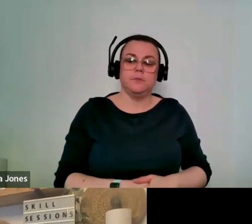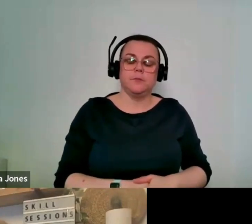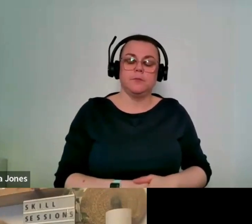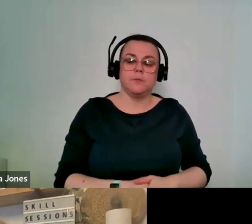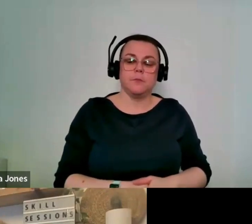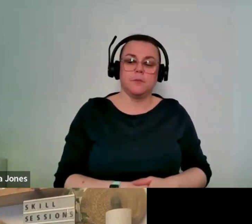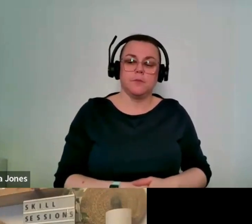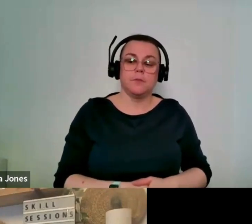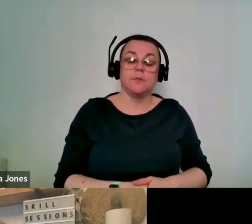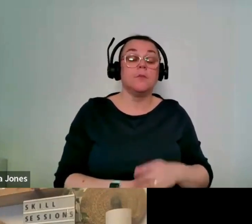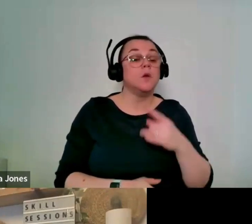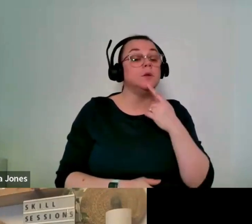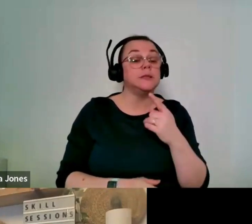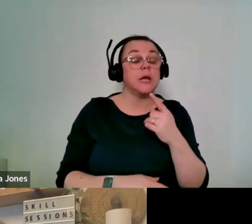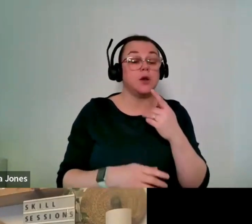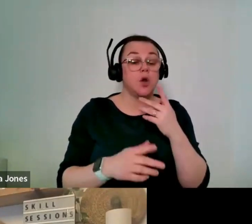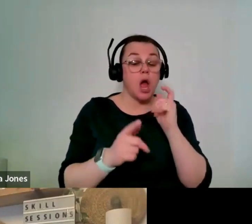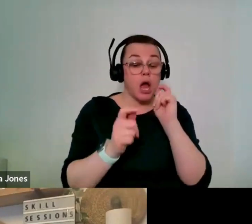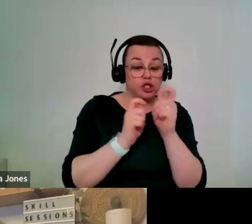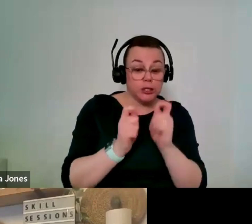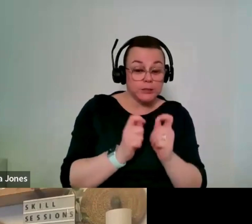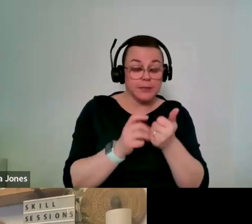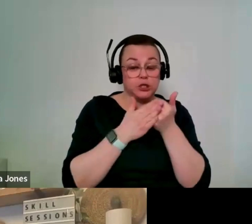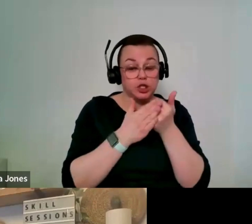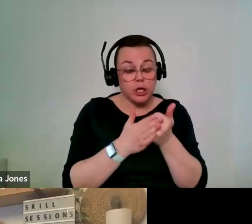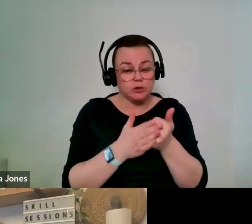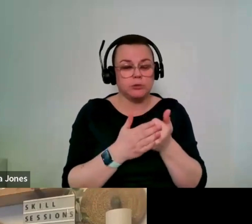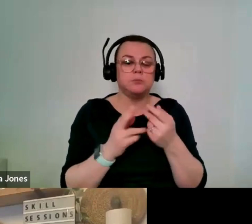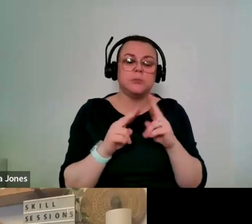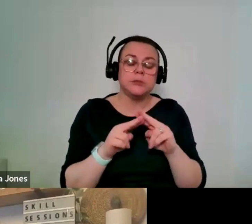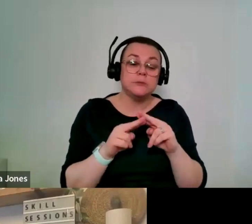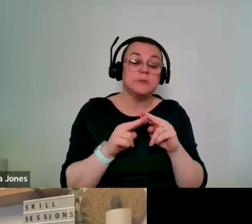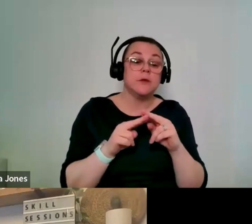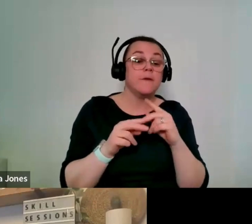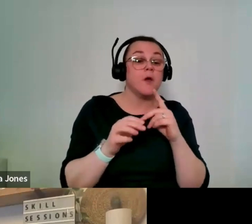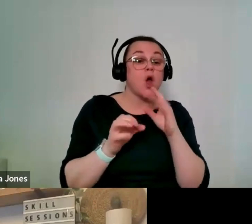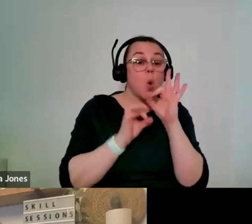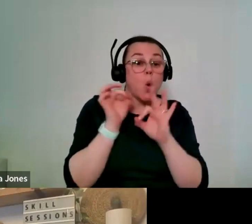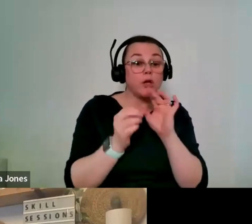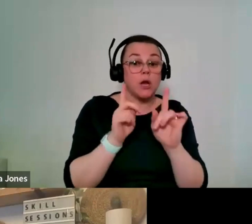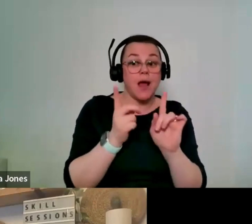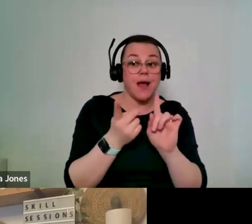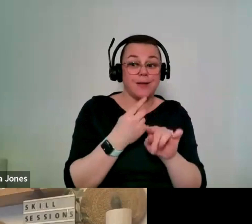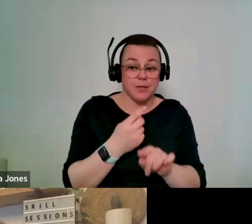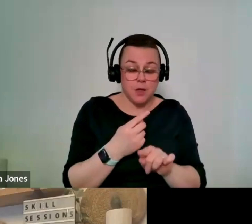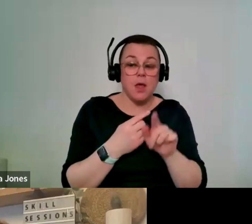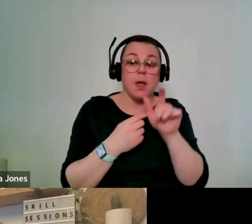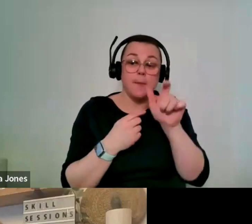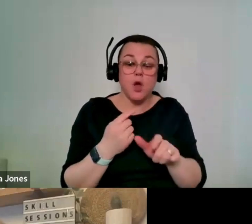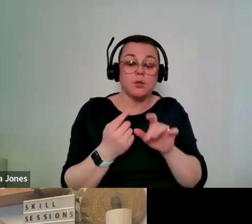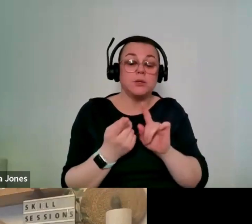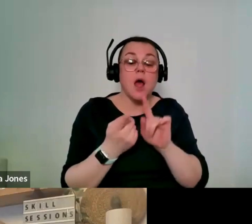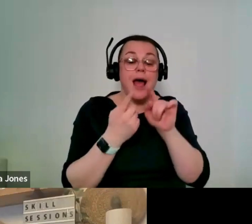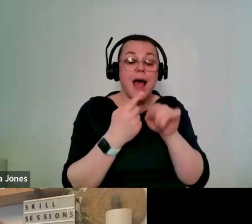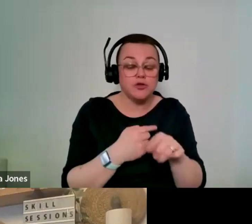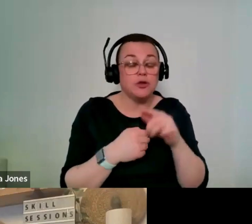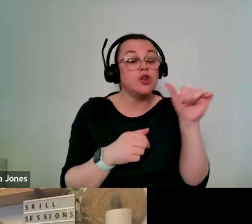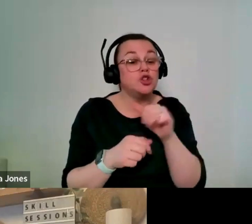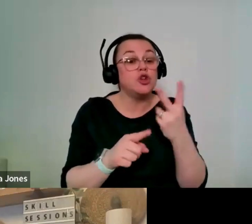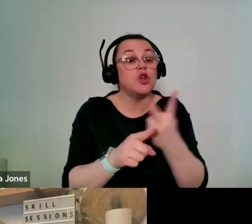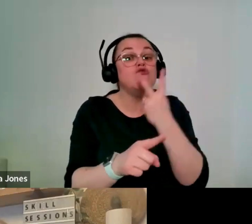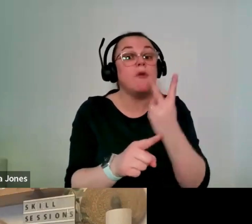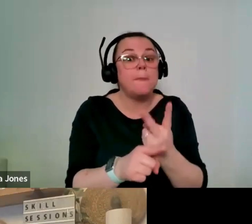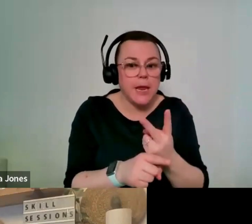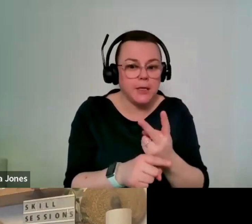about adjustments, suggestions, and said that if there is a Q&A, the person answering the question should repeat the question they're going